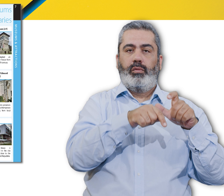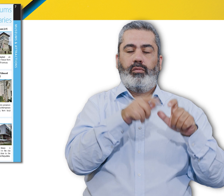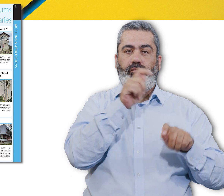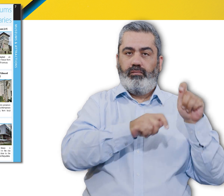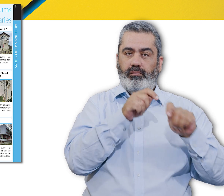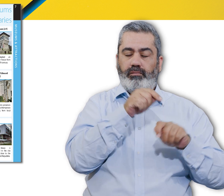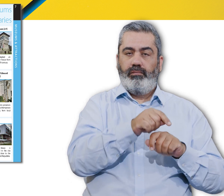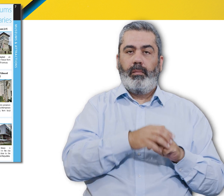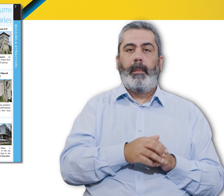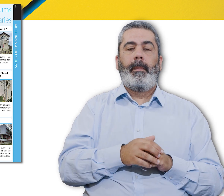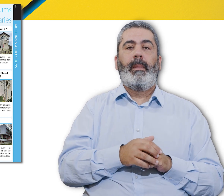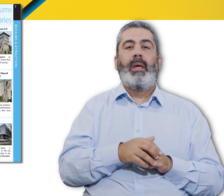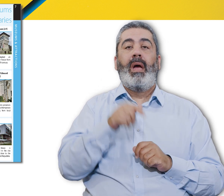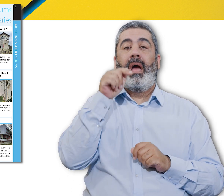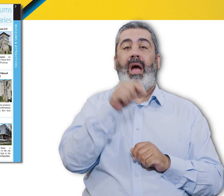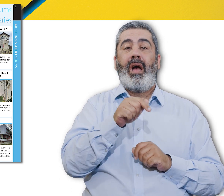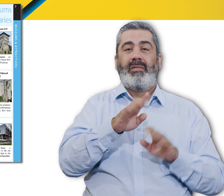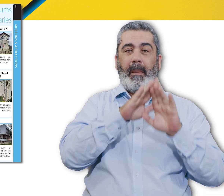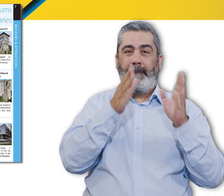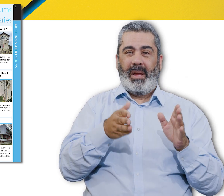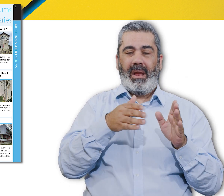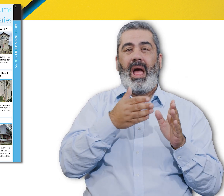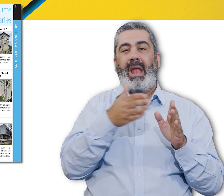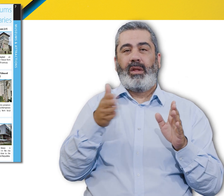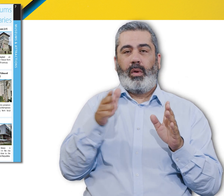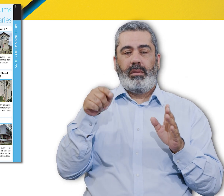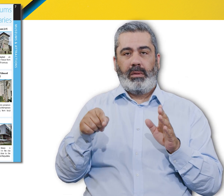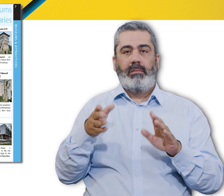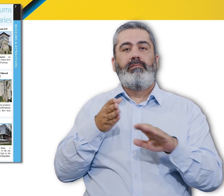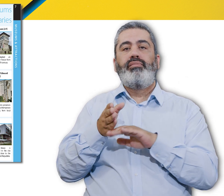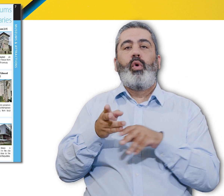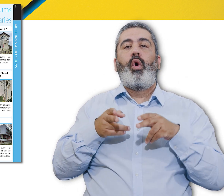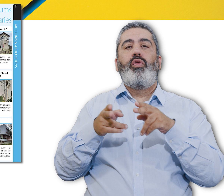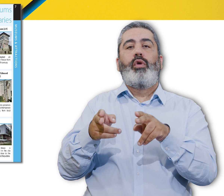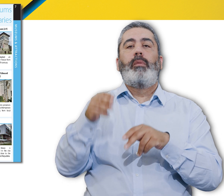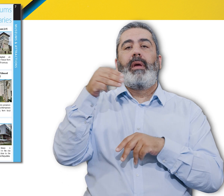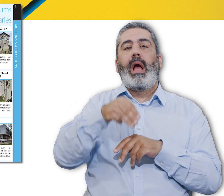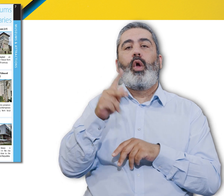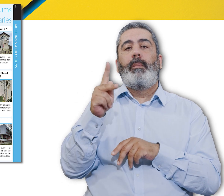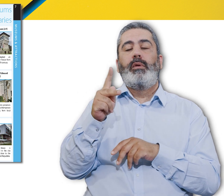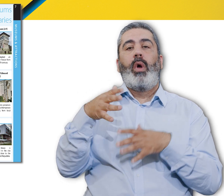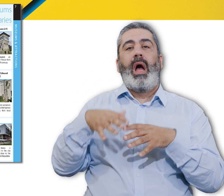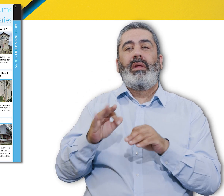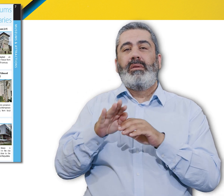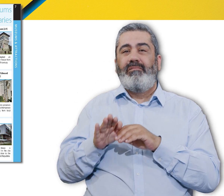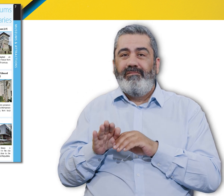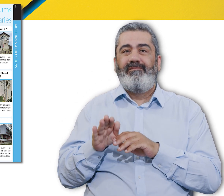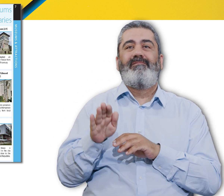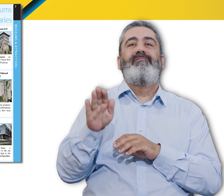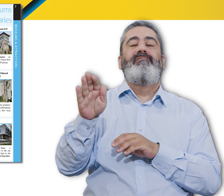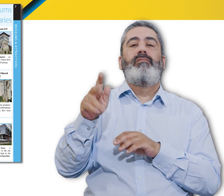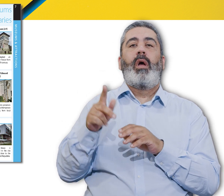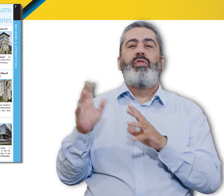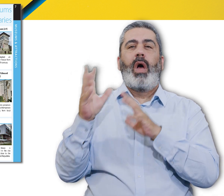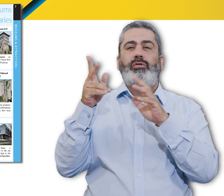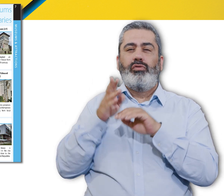number 137. Visitors of the castle may use the path, very steep, starting from Mihail Komina Street, which